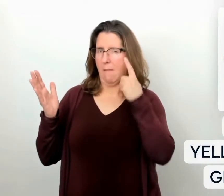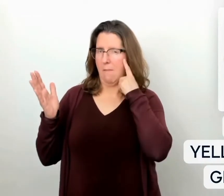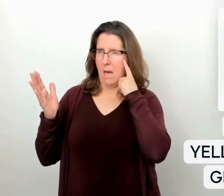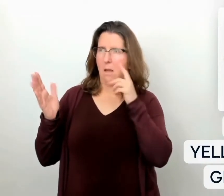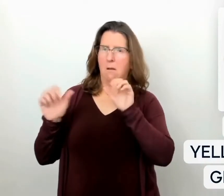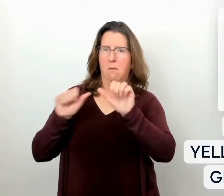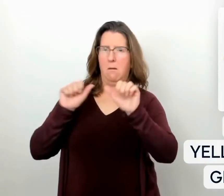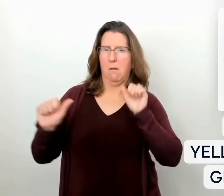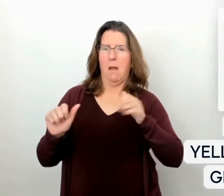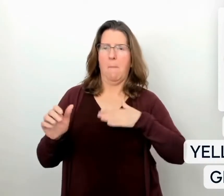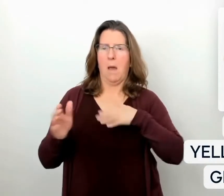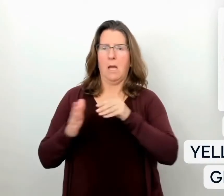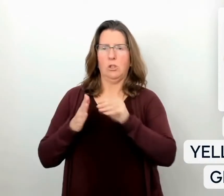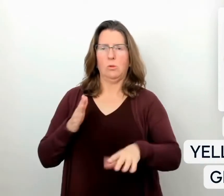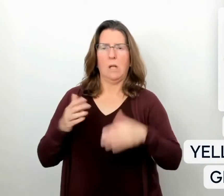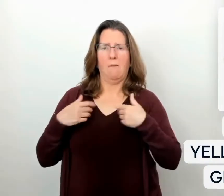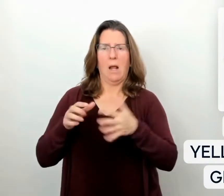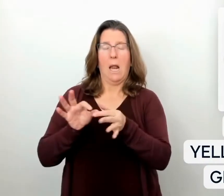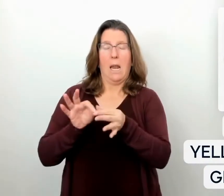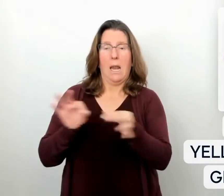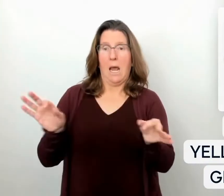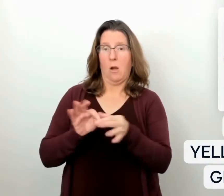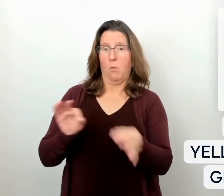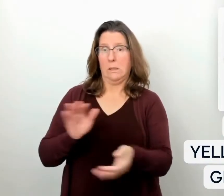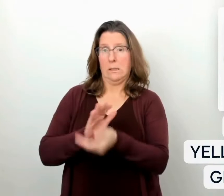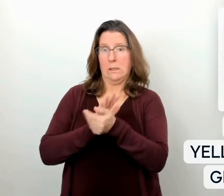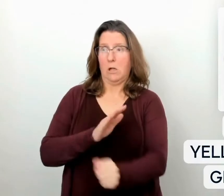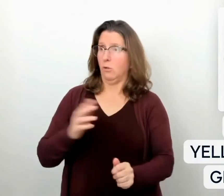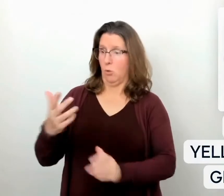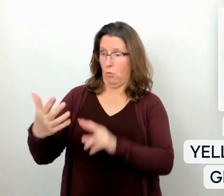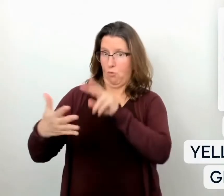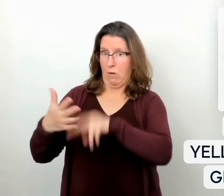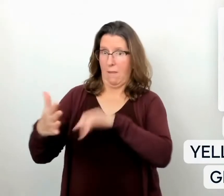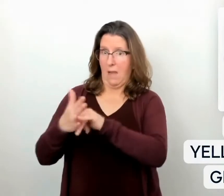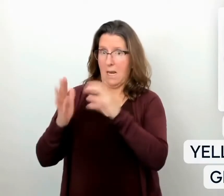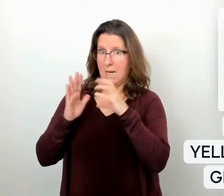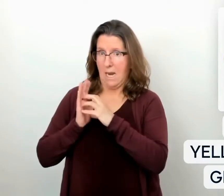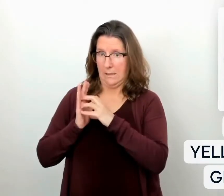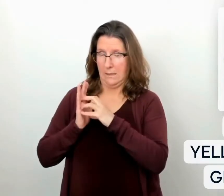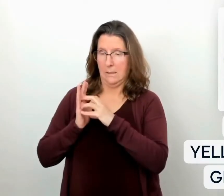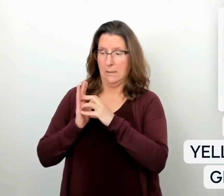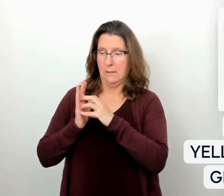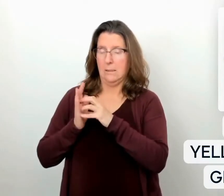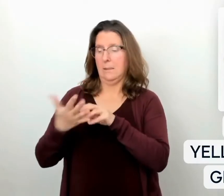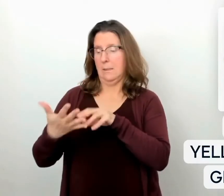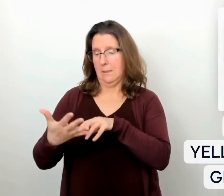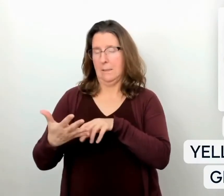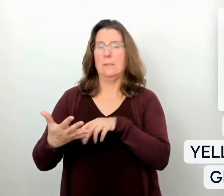Then I consider the reading and linguistic skills of each of my students and consider whether the resource is